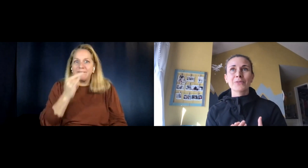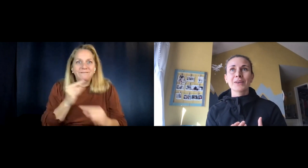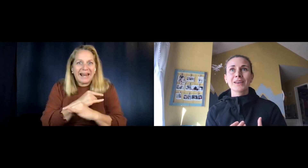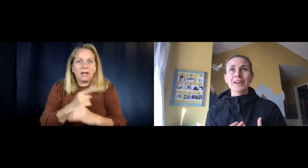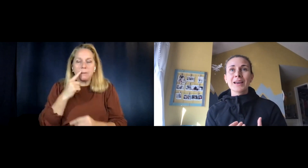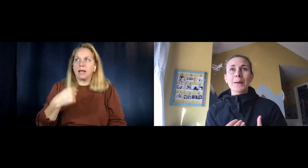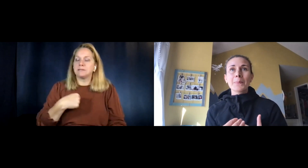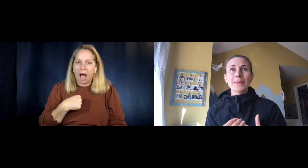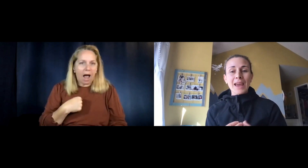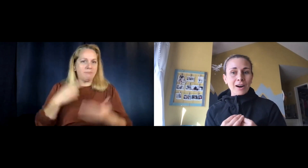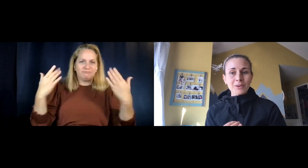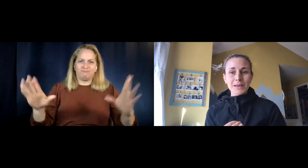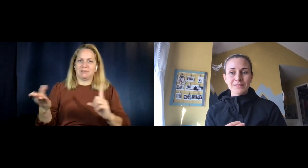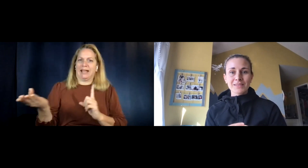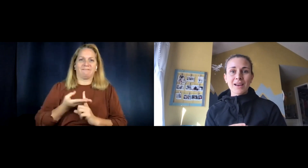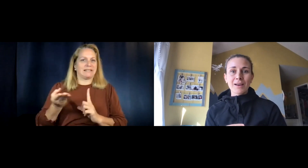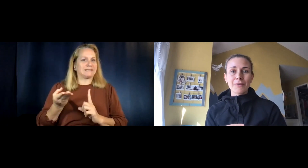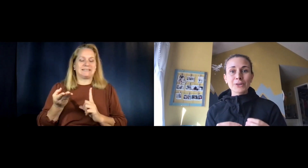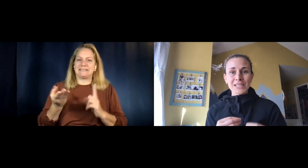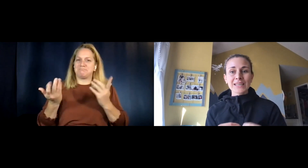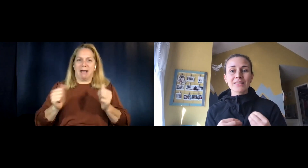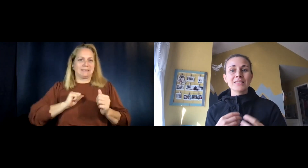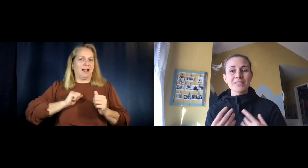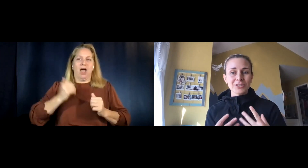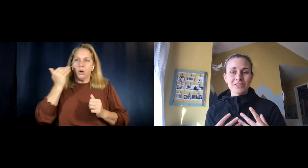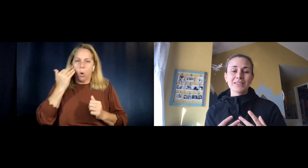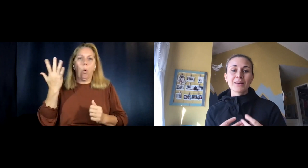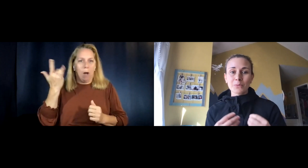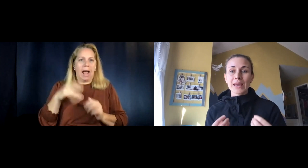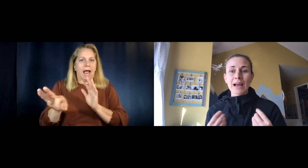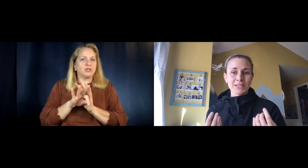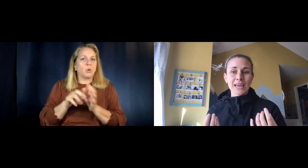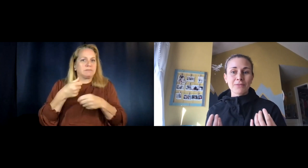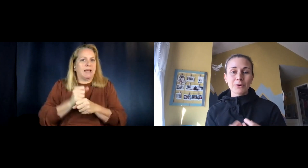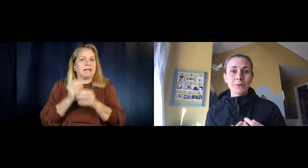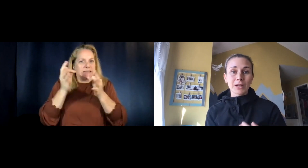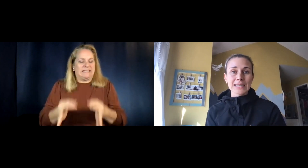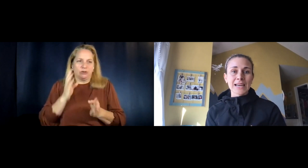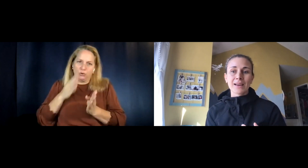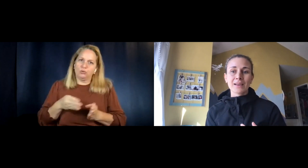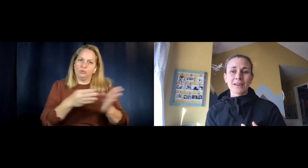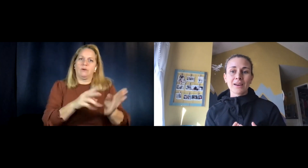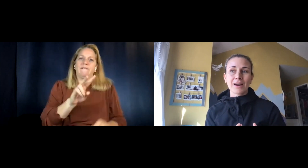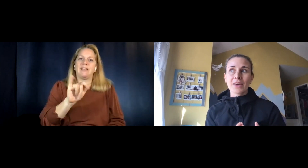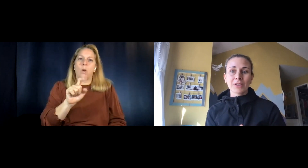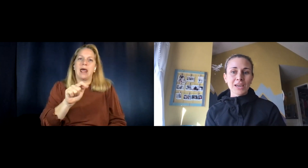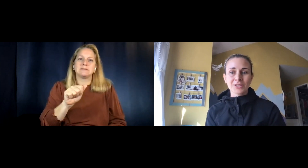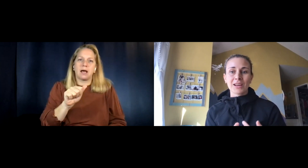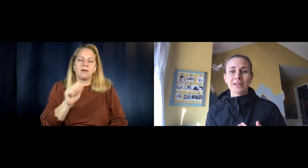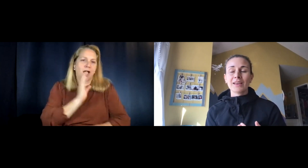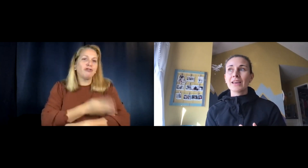of the arguments for taking the decisions that we have take for Violetta and her